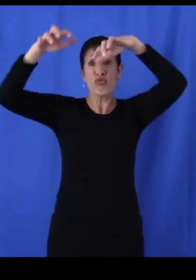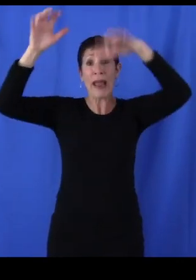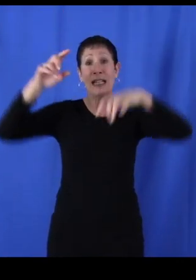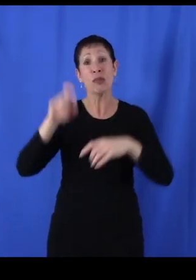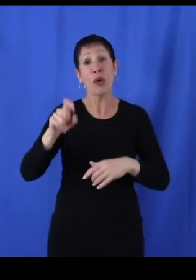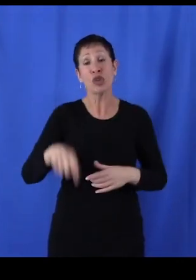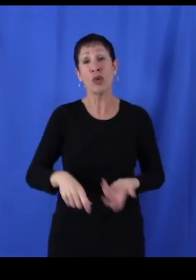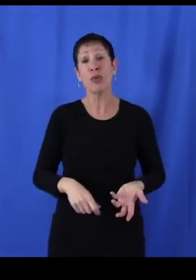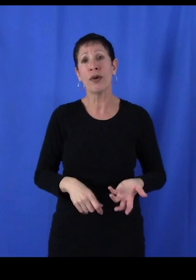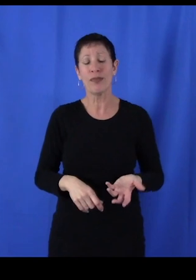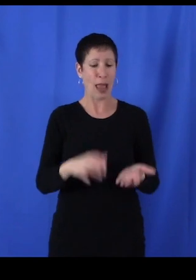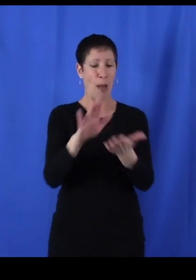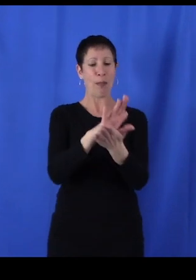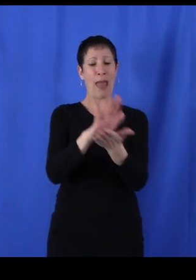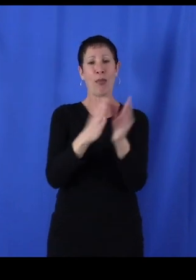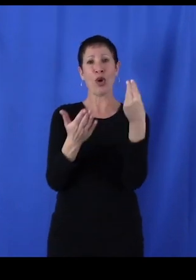Paper is far more stable.